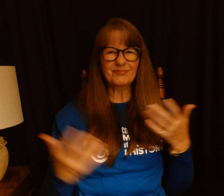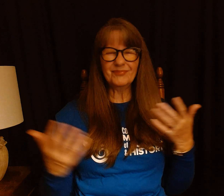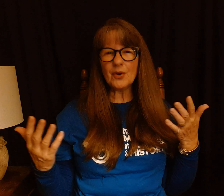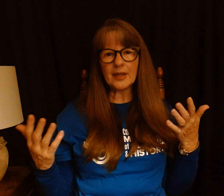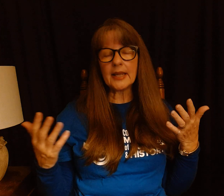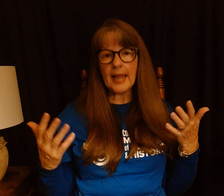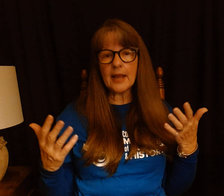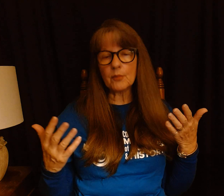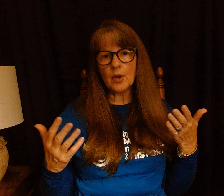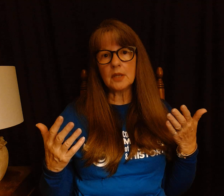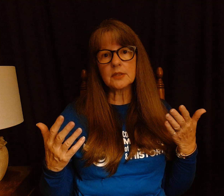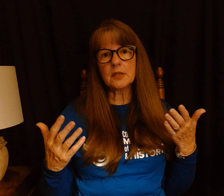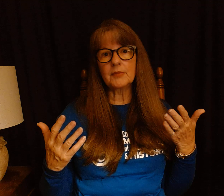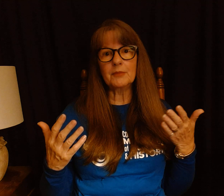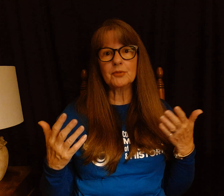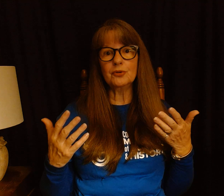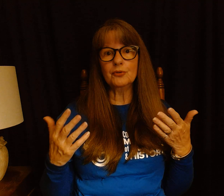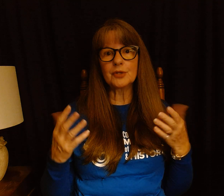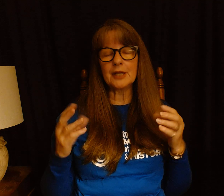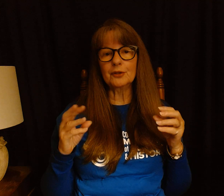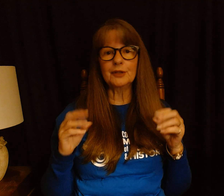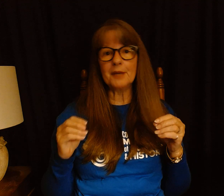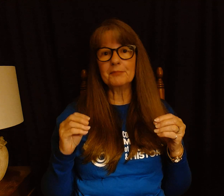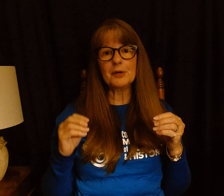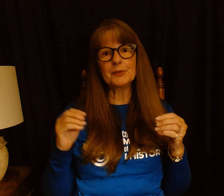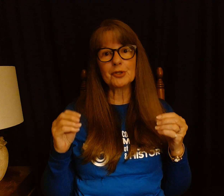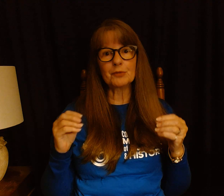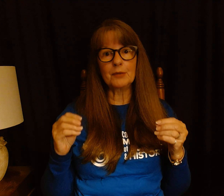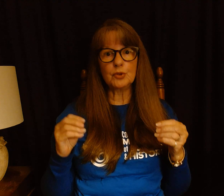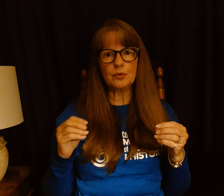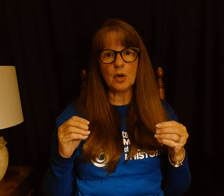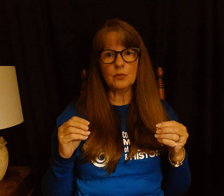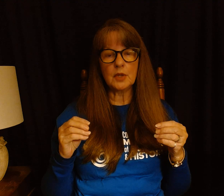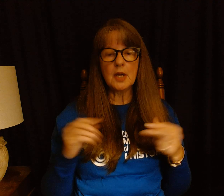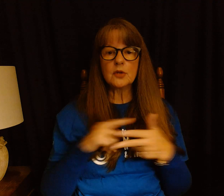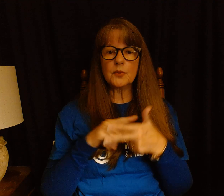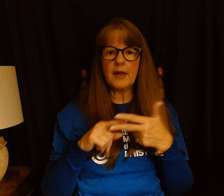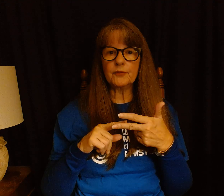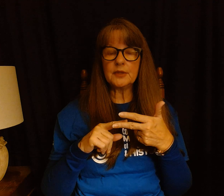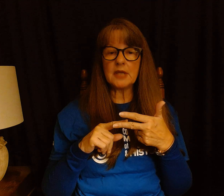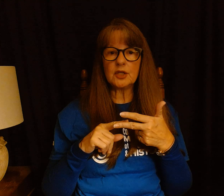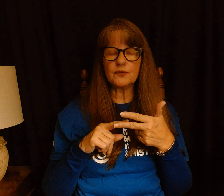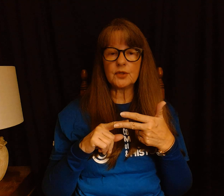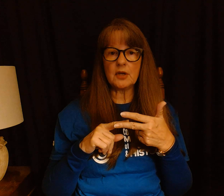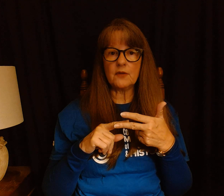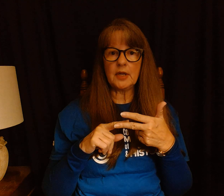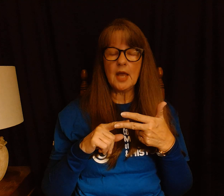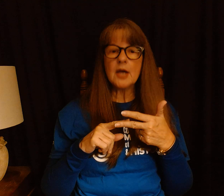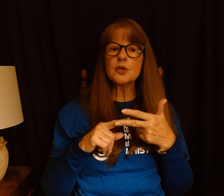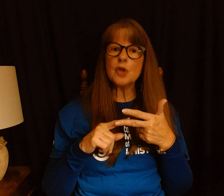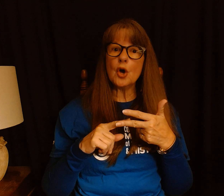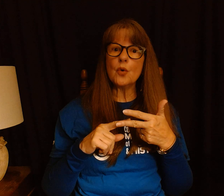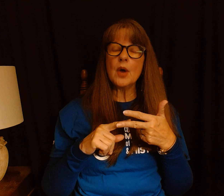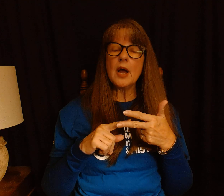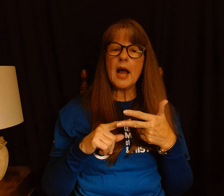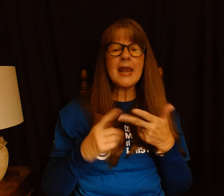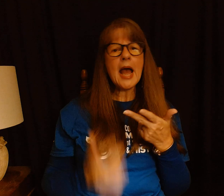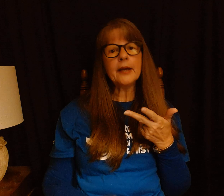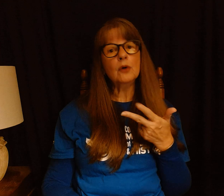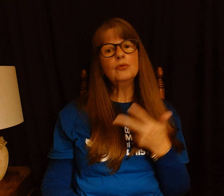Like a camera. Sometimes you use that little light bulb, and sometimes you don't. So we have 3 signs for selfie. So, and I don't